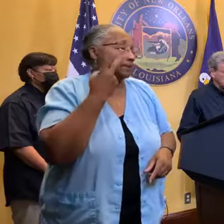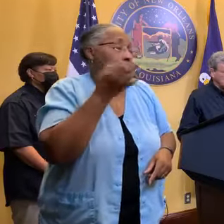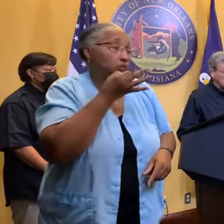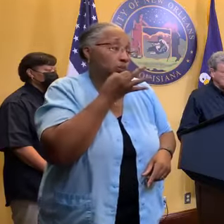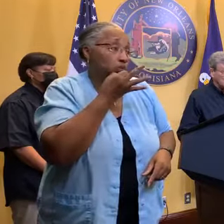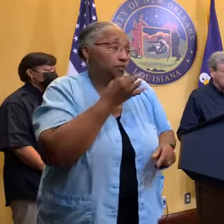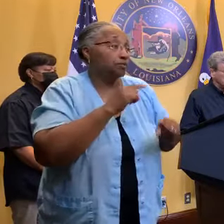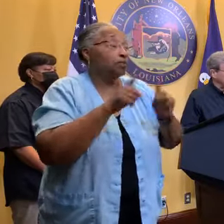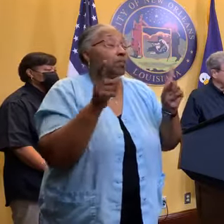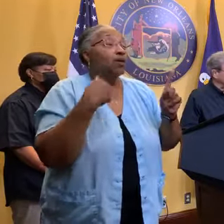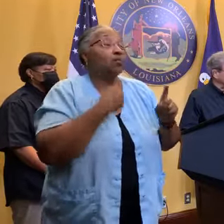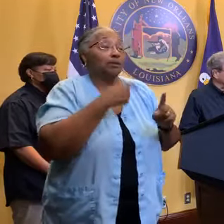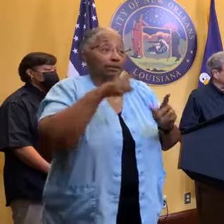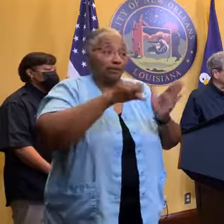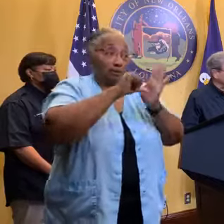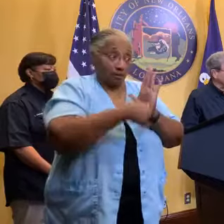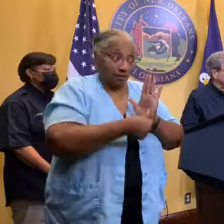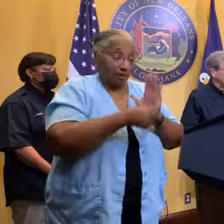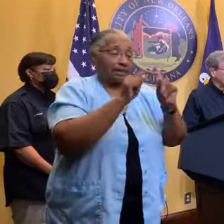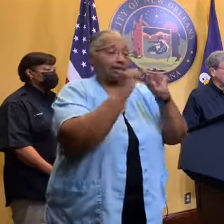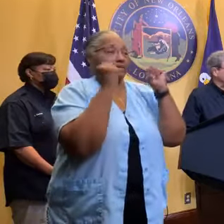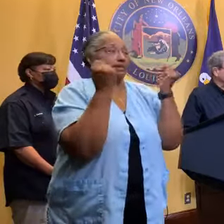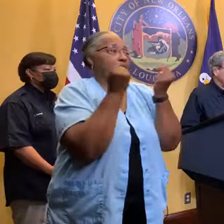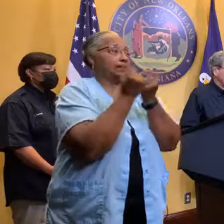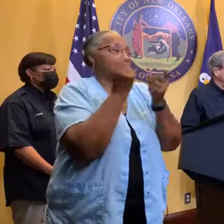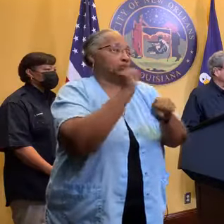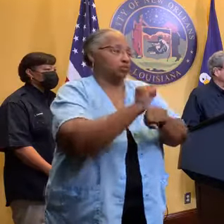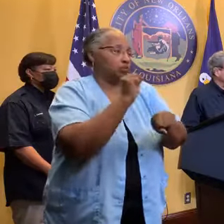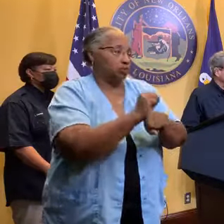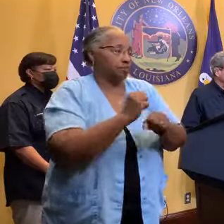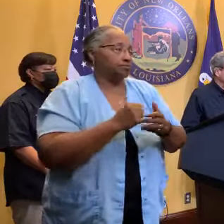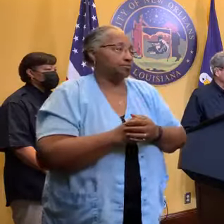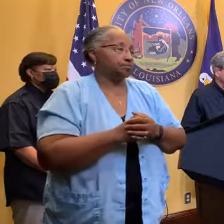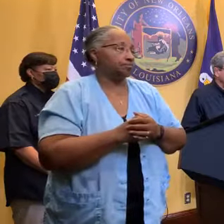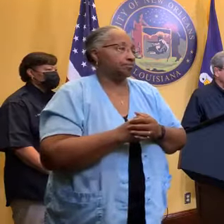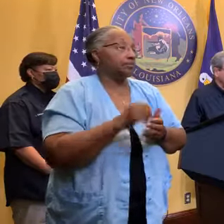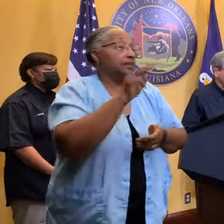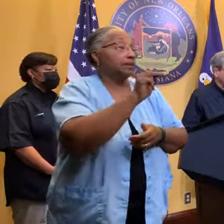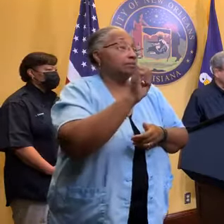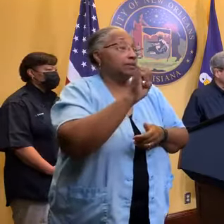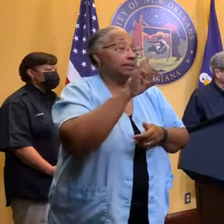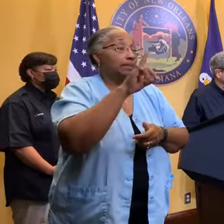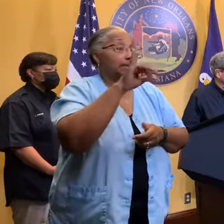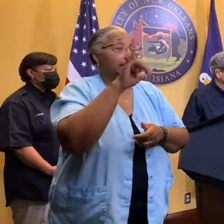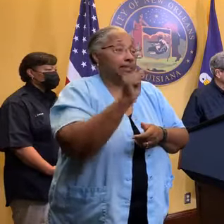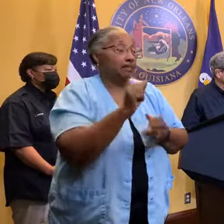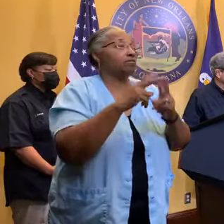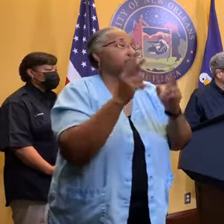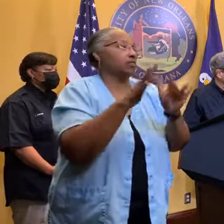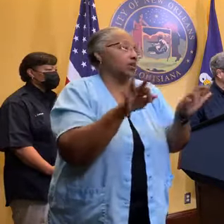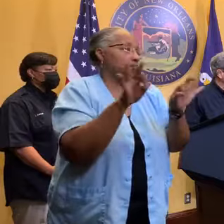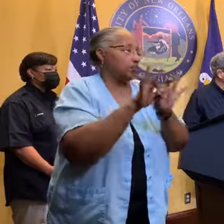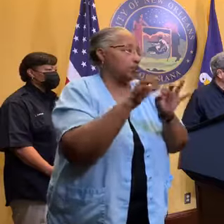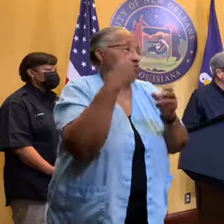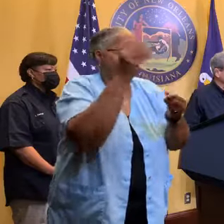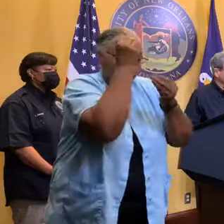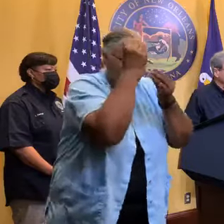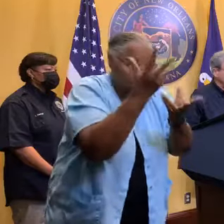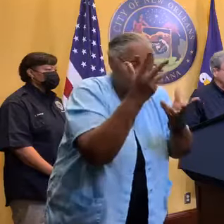to reiterate that it's a team effort. The media is a tremendous part of our effort, getting the word